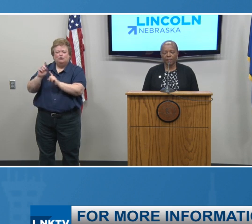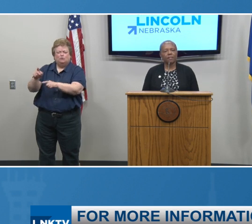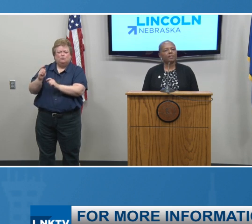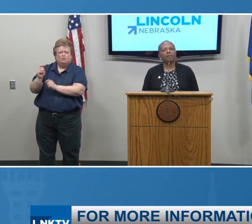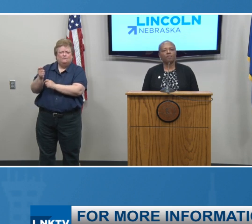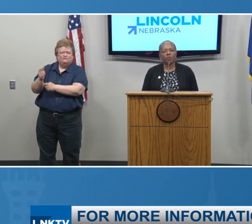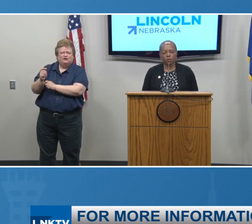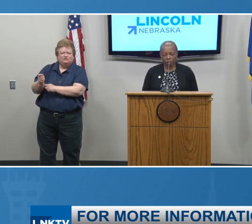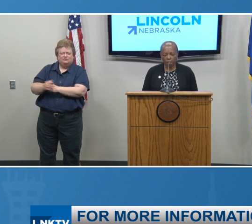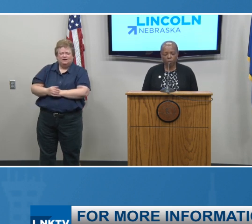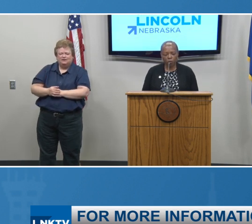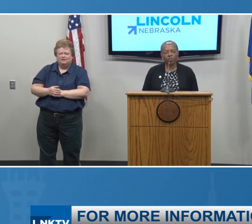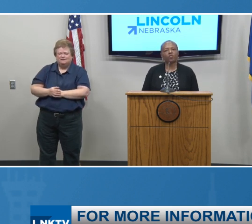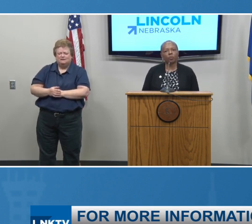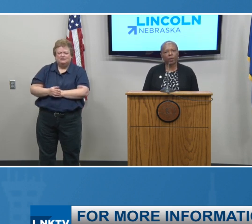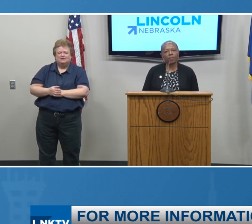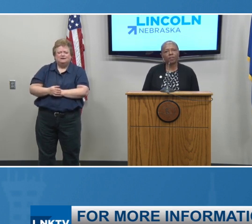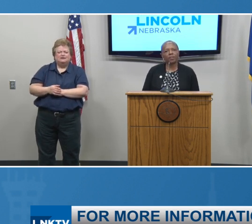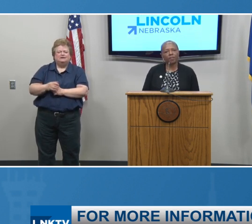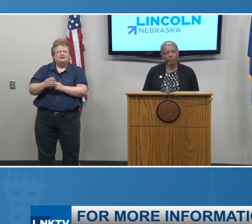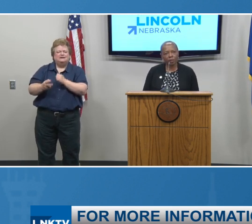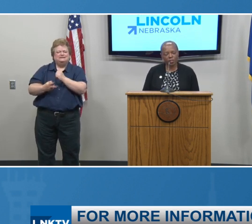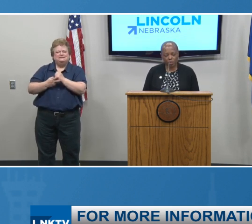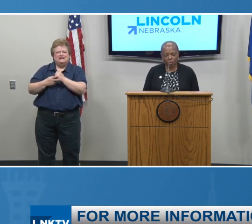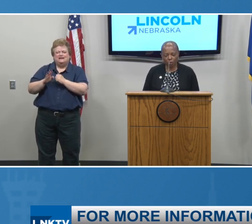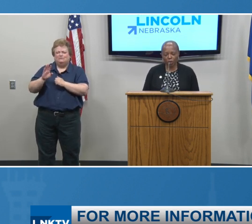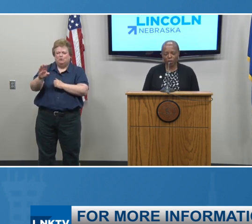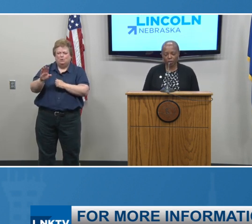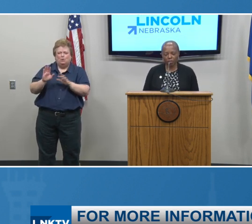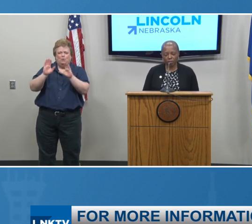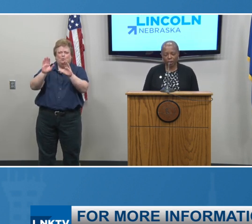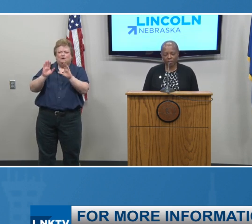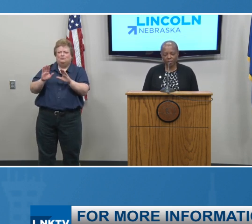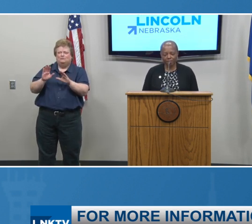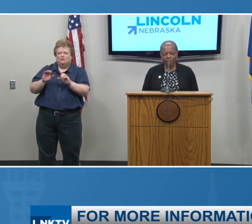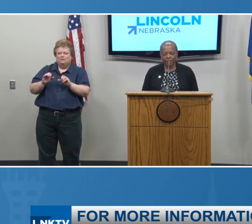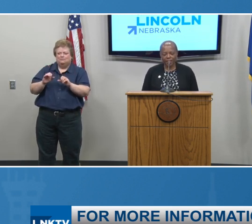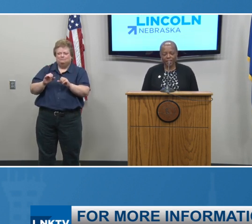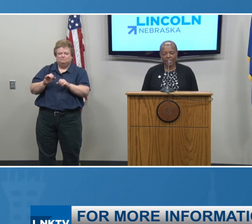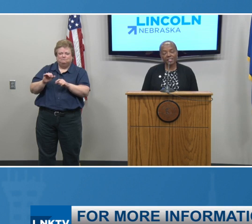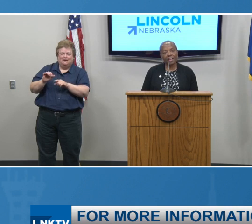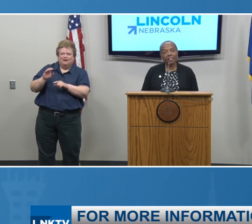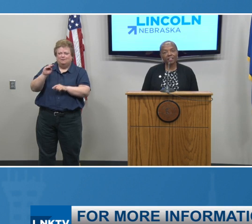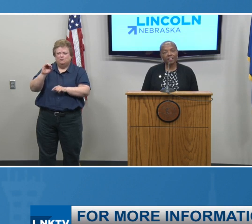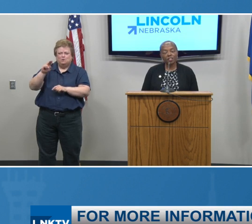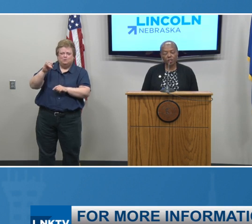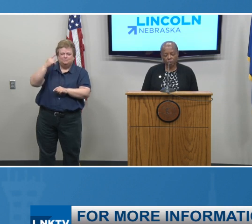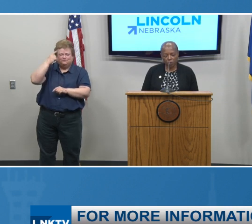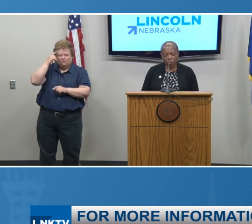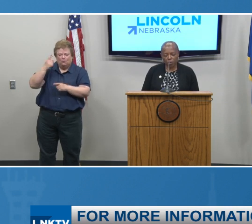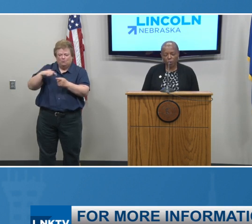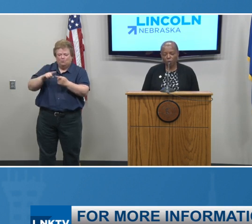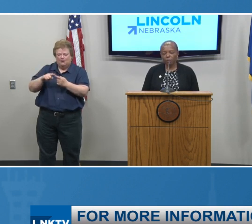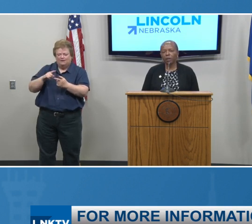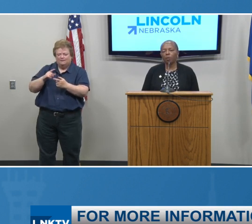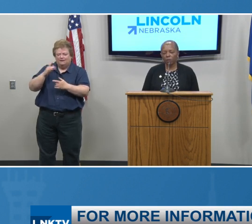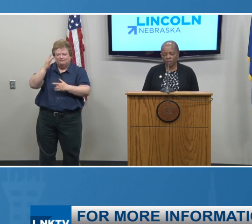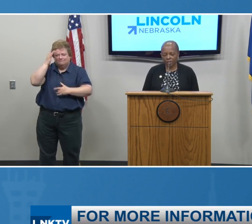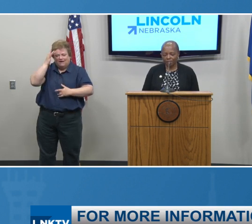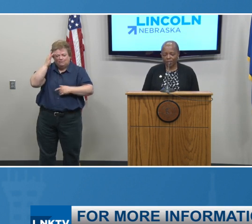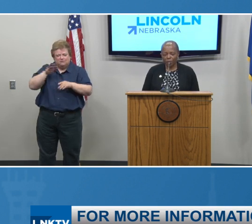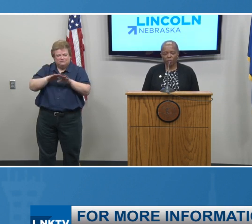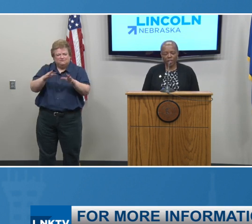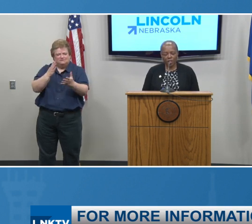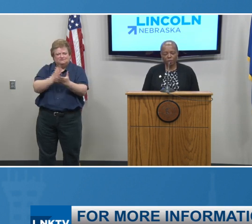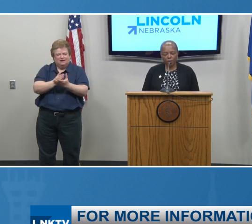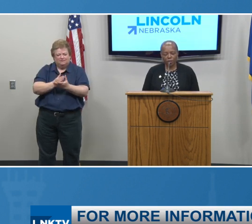games. Save those great moves for when the virus is no longer a threat. Instead, shoot hoops or play